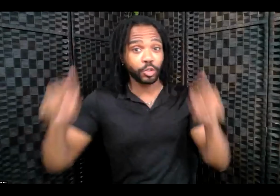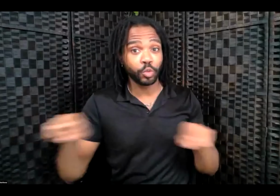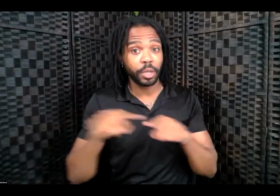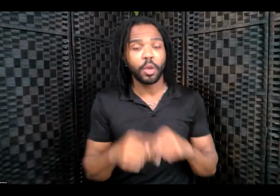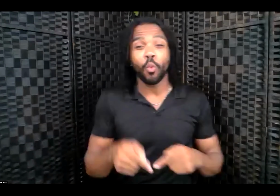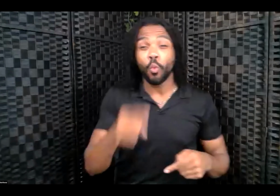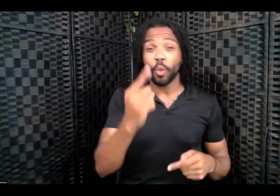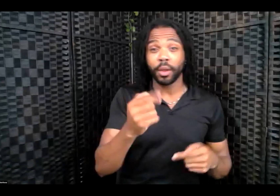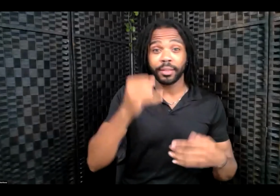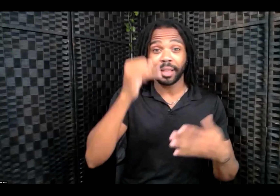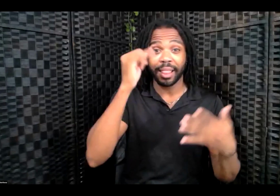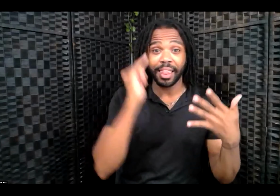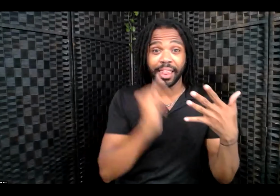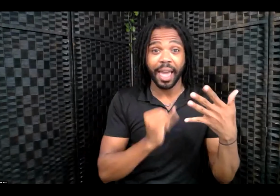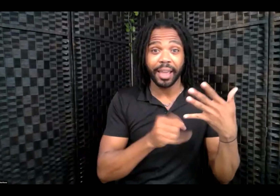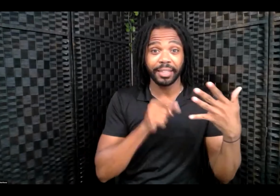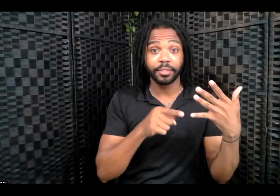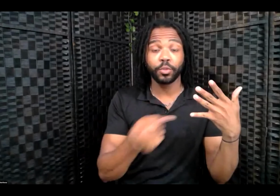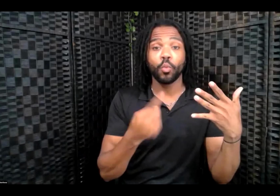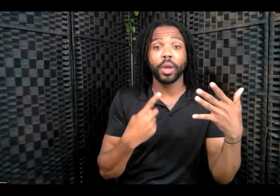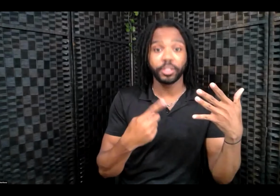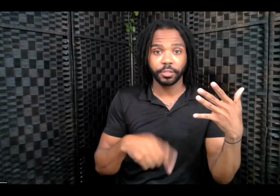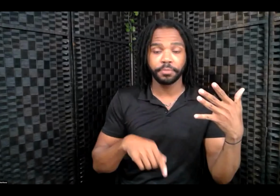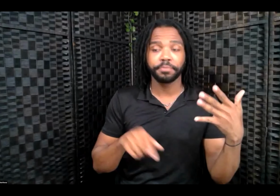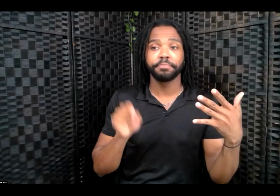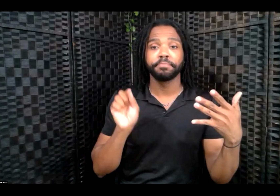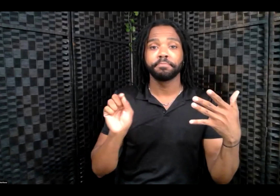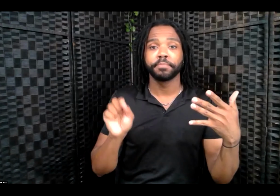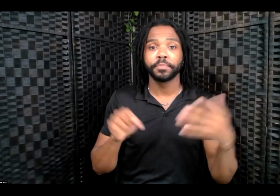last question that someone posted.